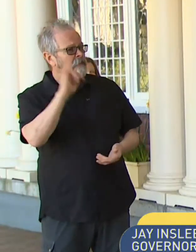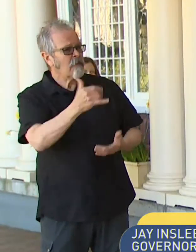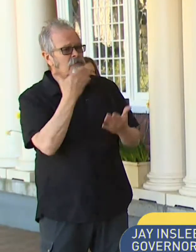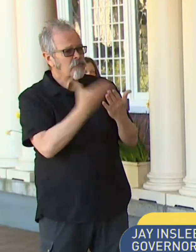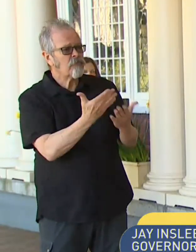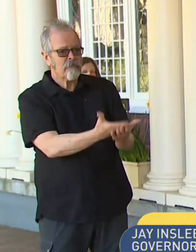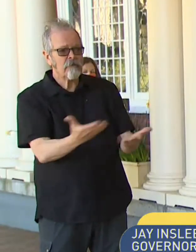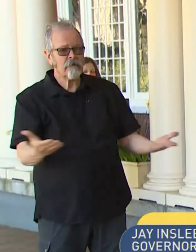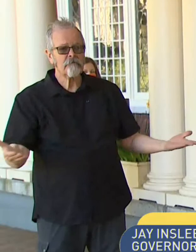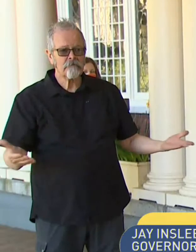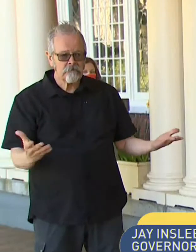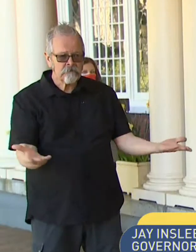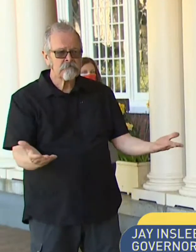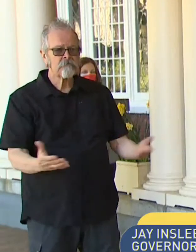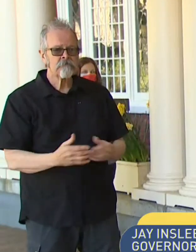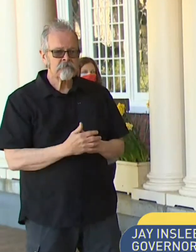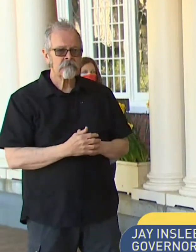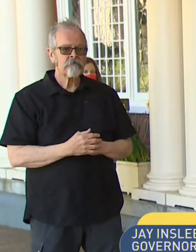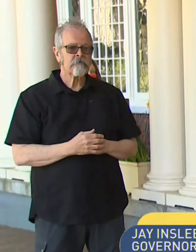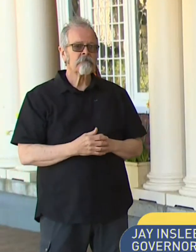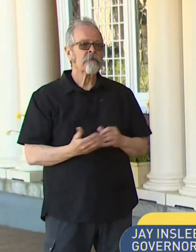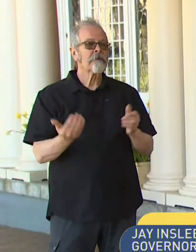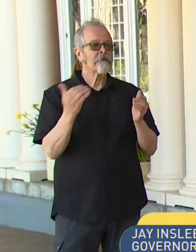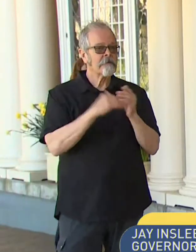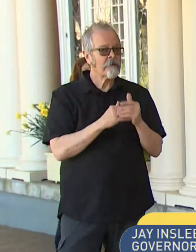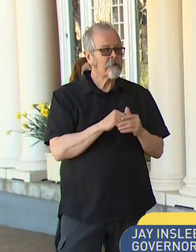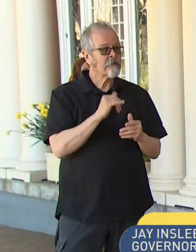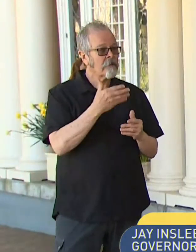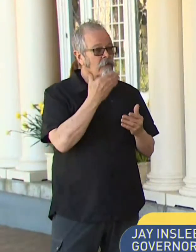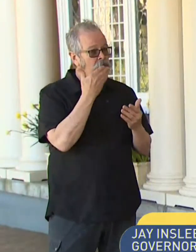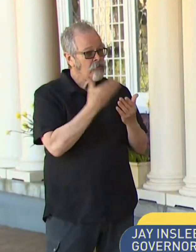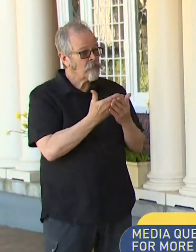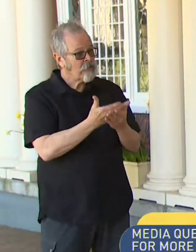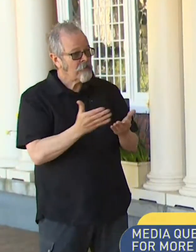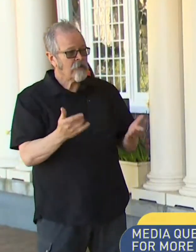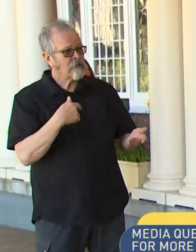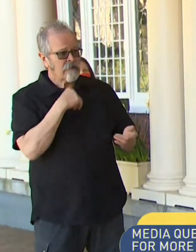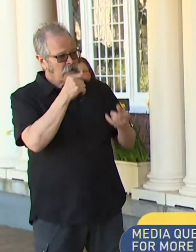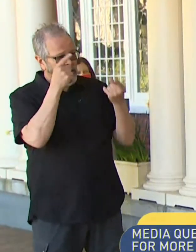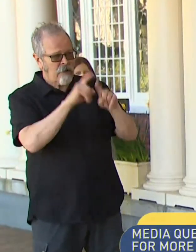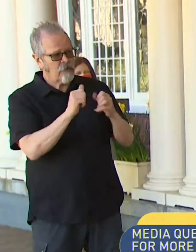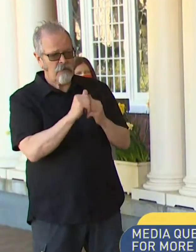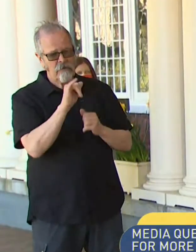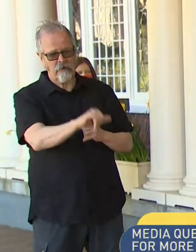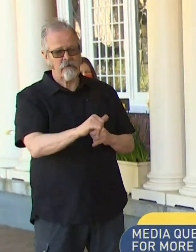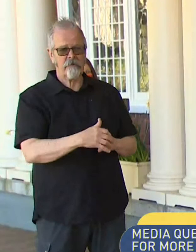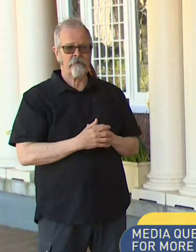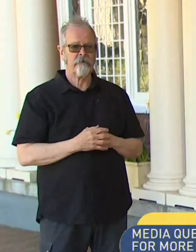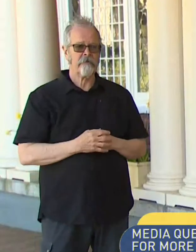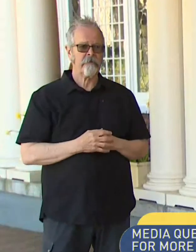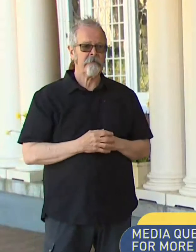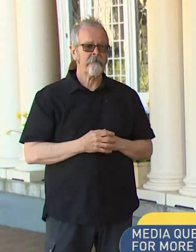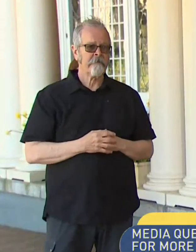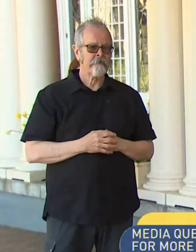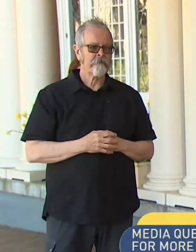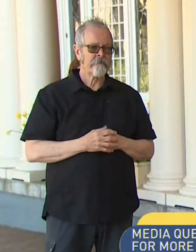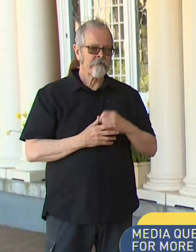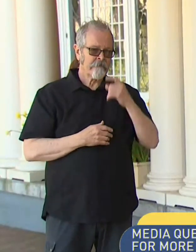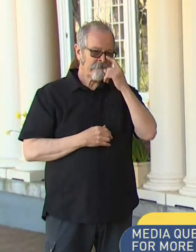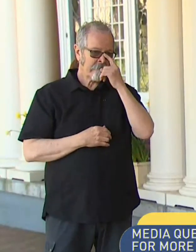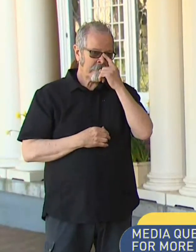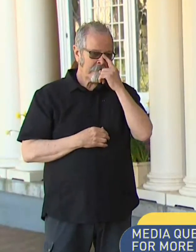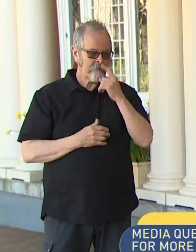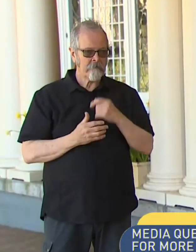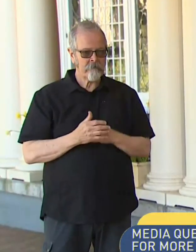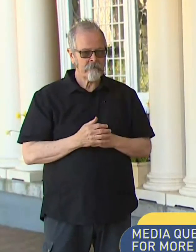a good thing, I wouldn't agree to. I think Criminal TV, you guys haven't gone yet, right? Go ahead. Yes. Thanks for your